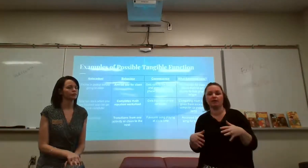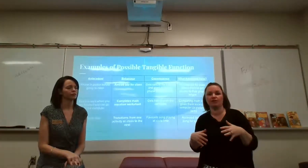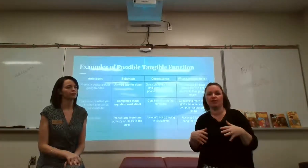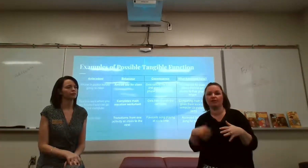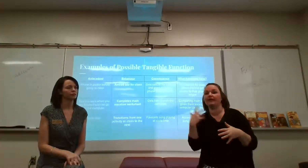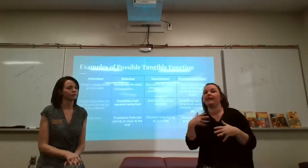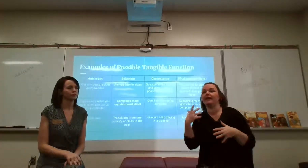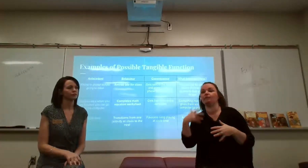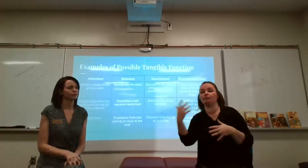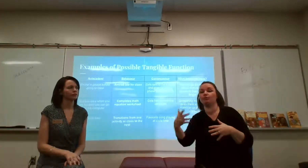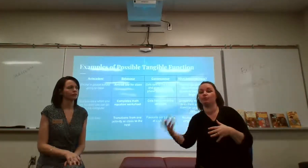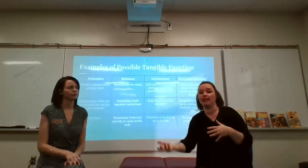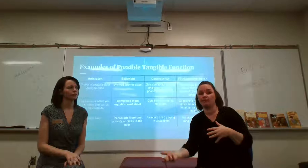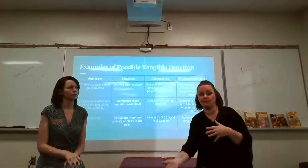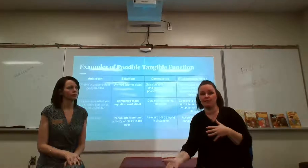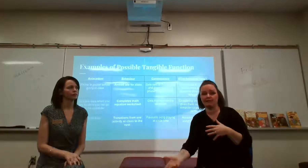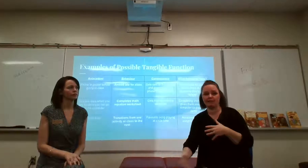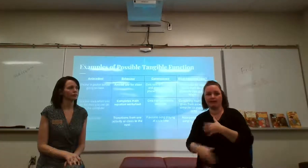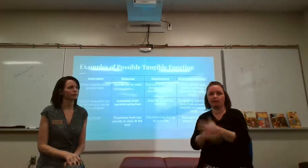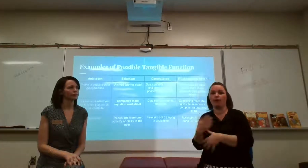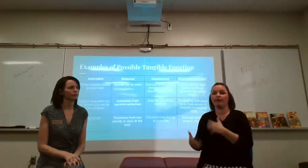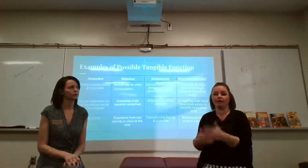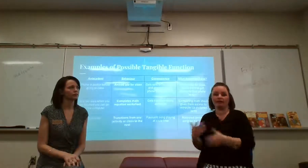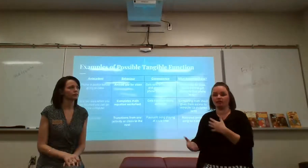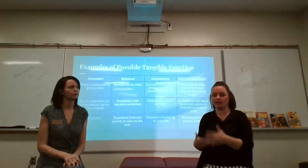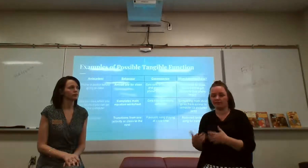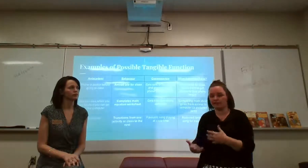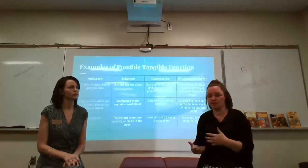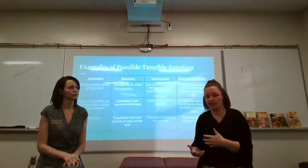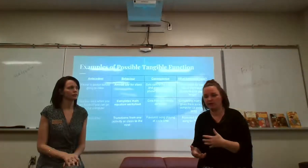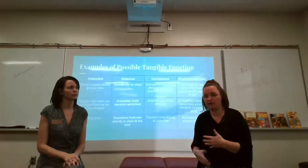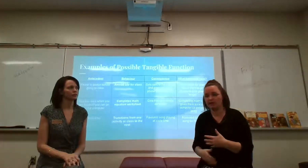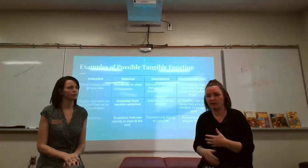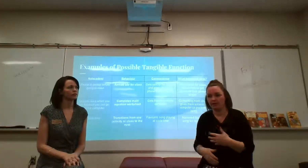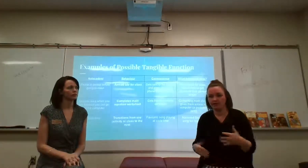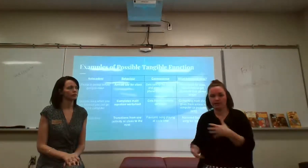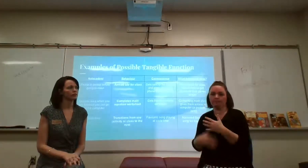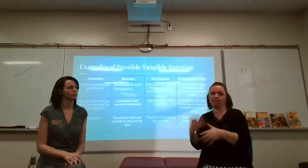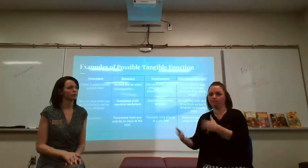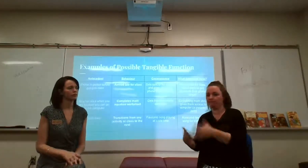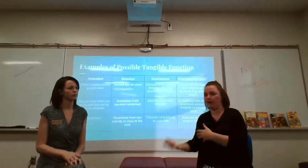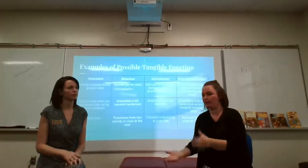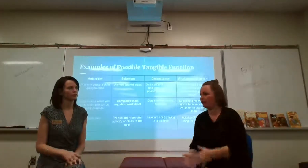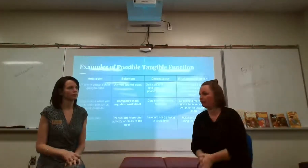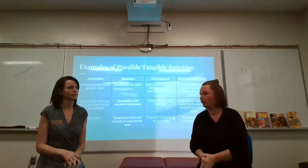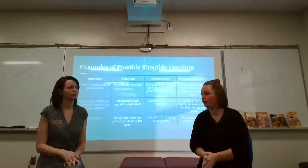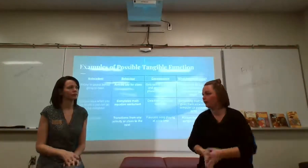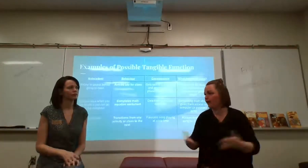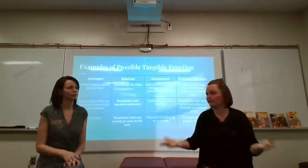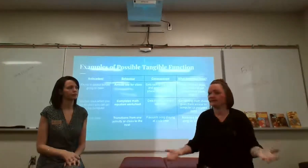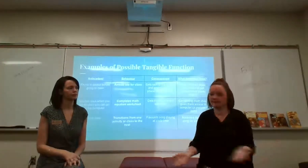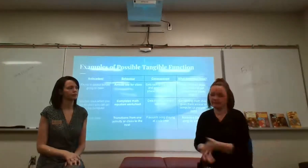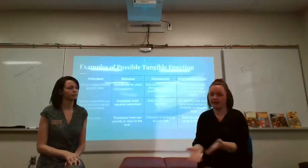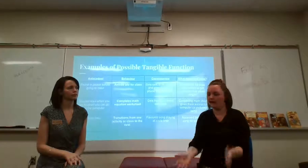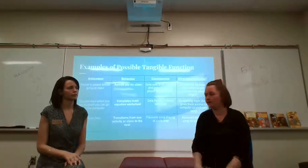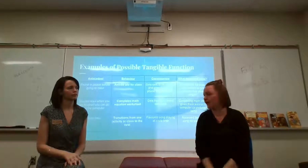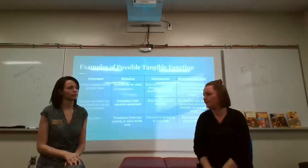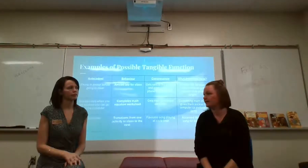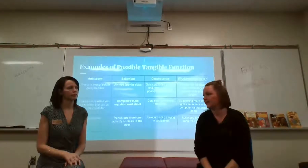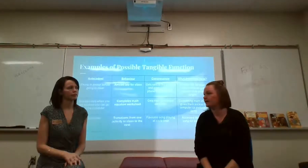also that they can't produce that response demand when they're in a stressful situation. So they're flopping on the floor and often accessing it.